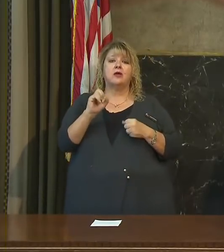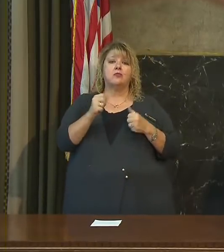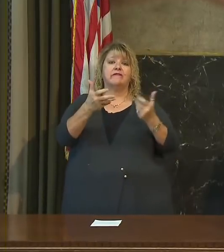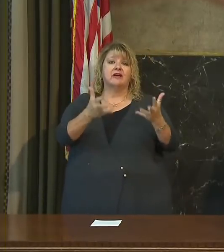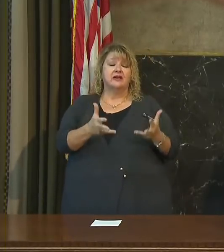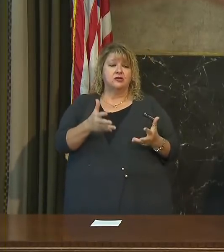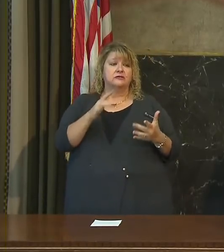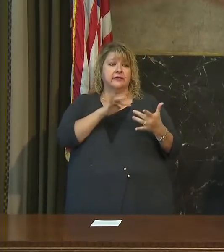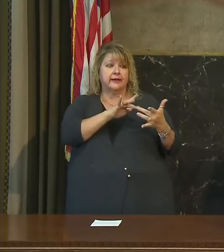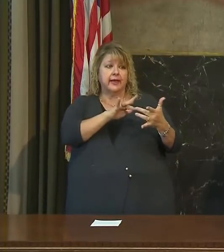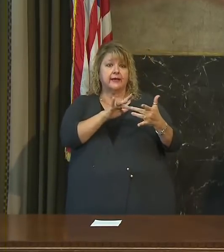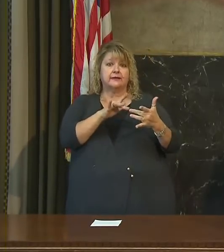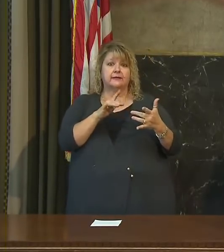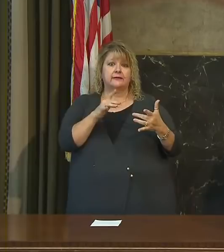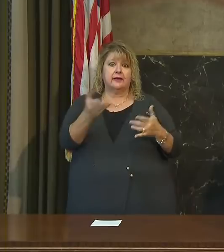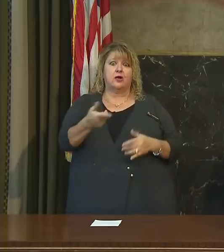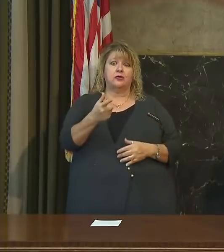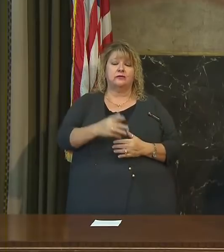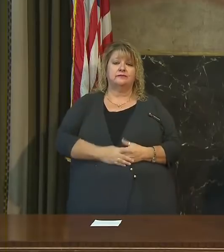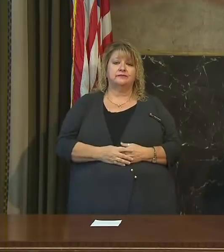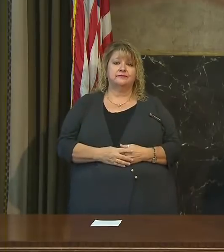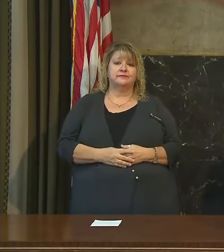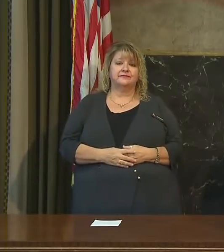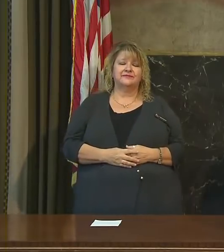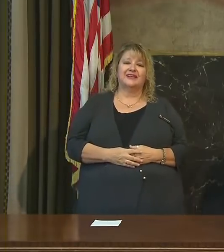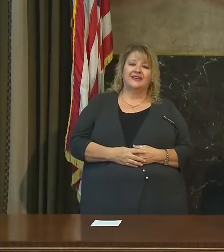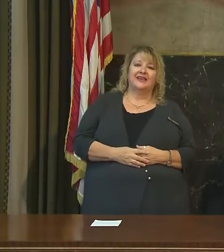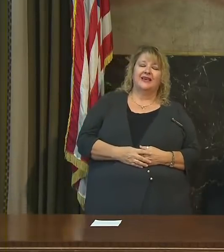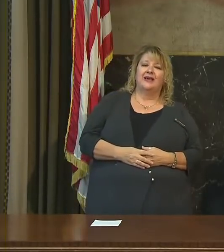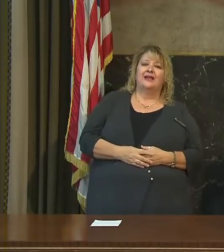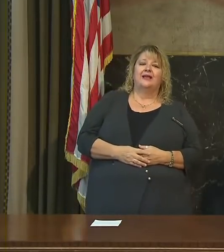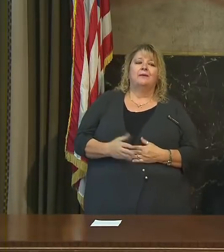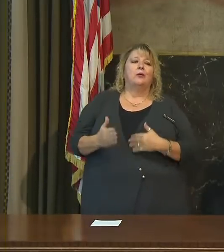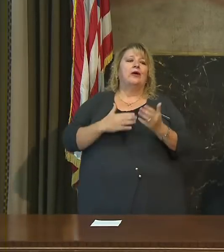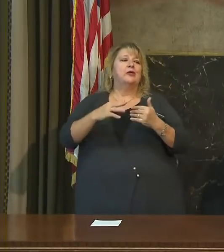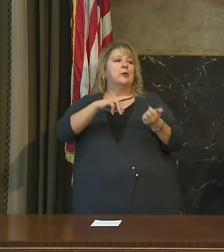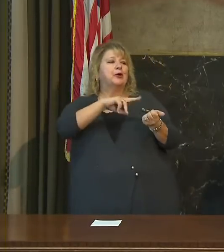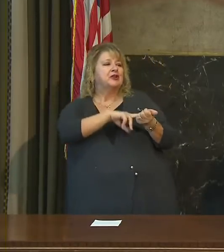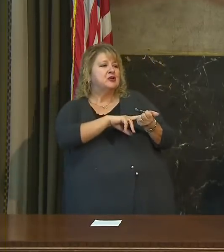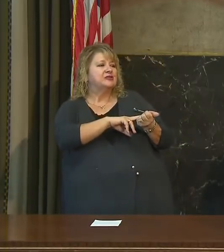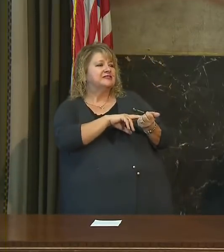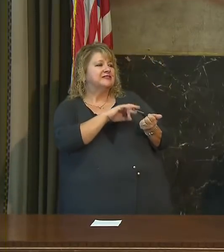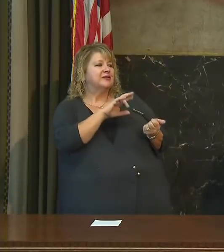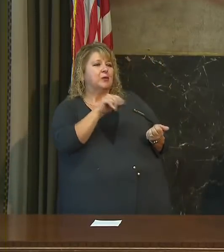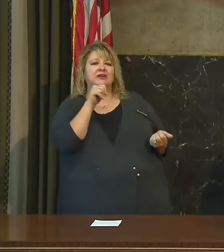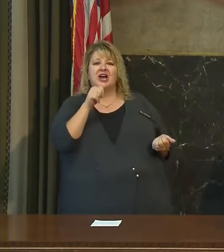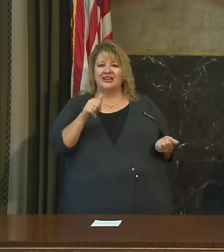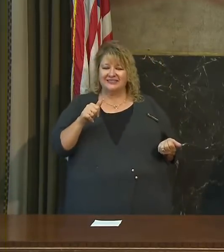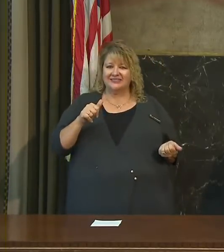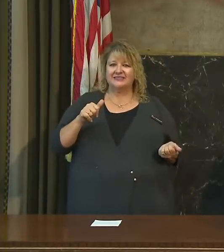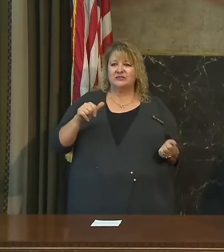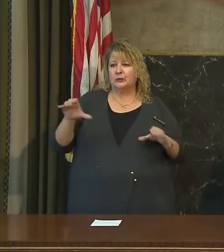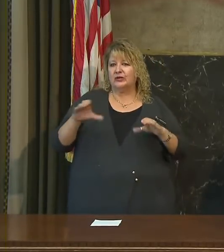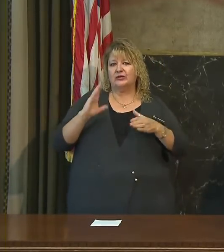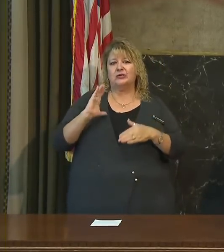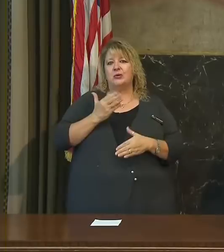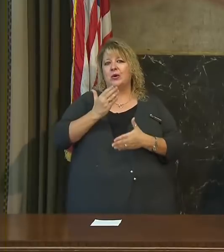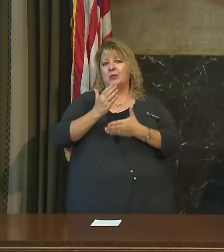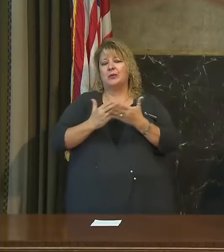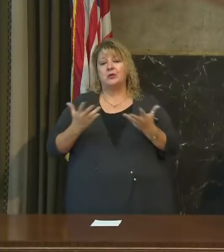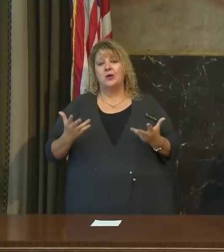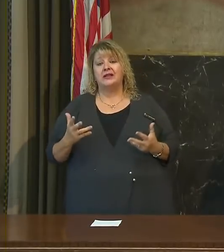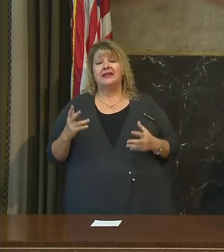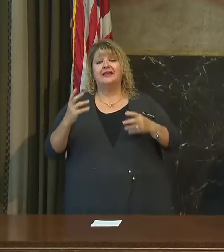providers. But we can all do our part, whether we're a nurse or not, by getting a free,